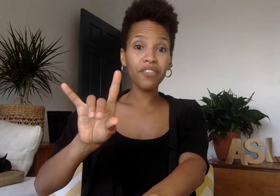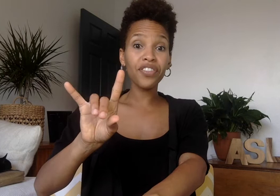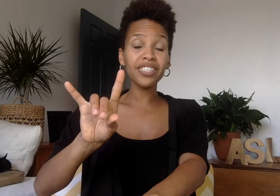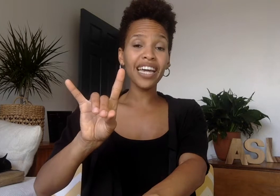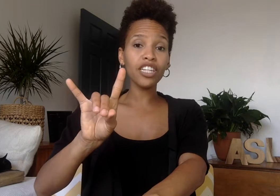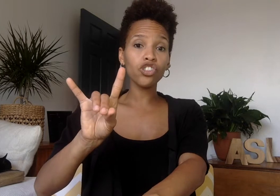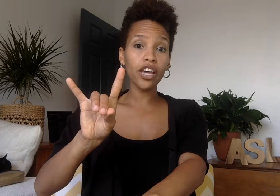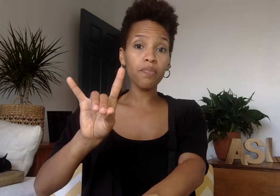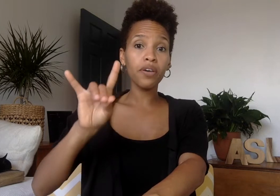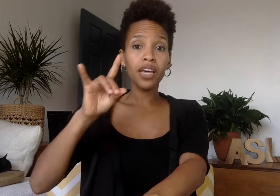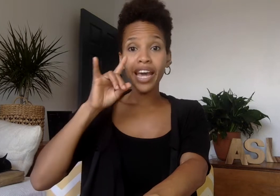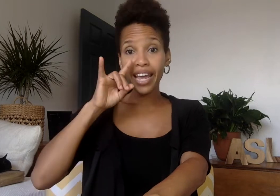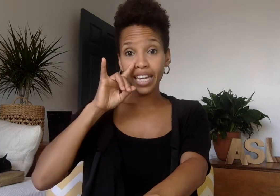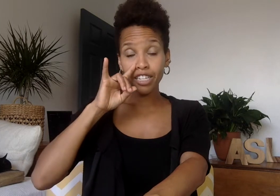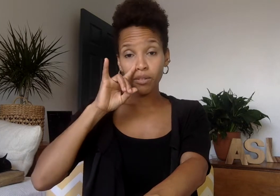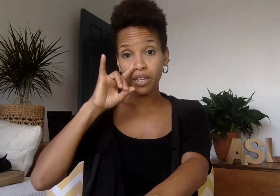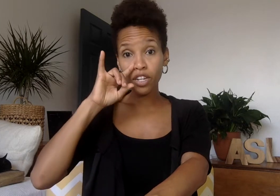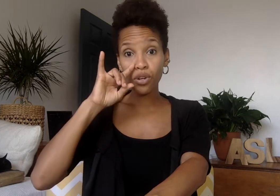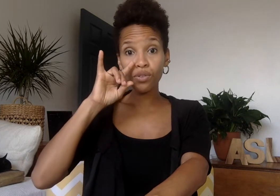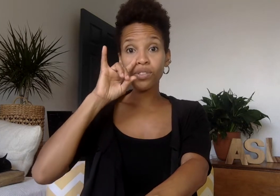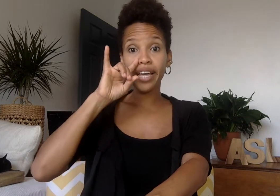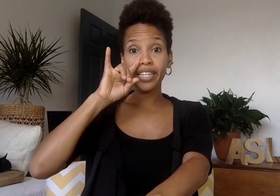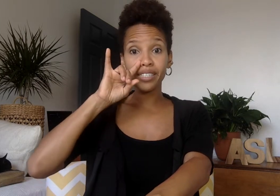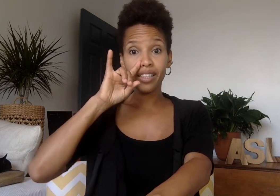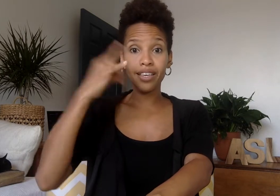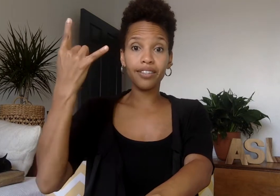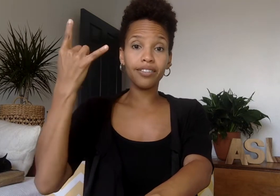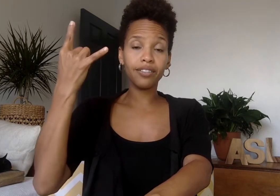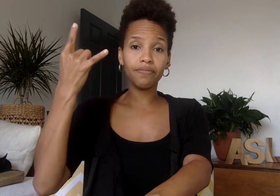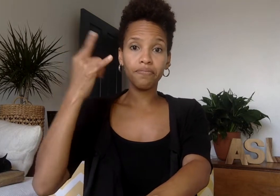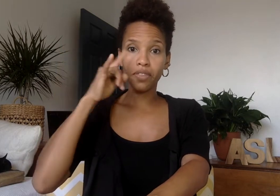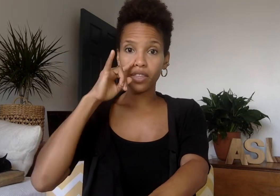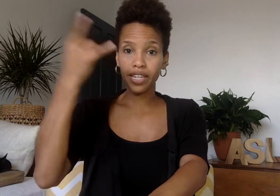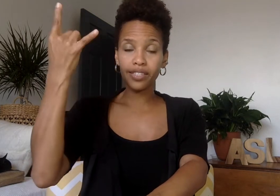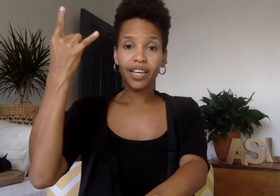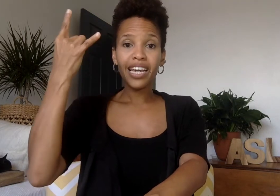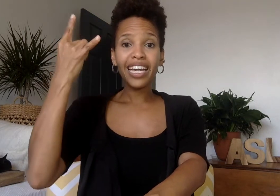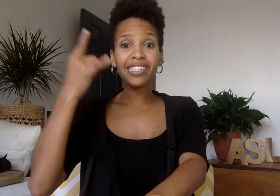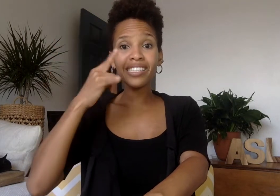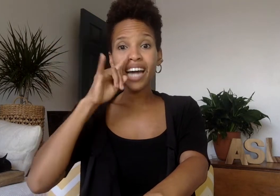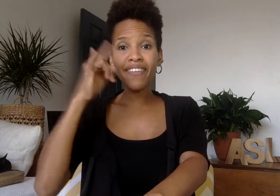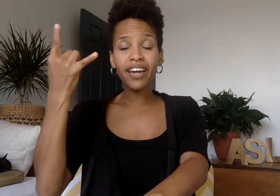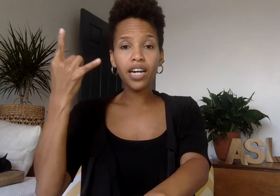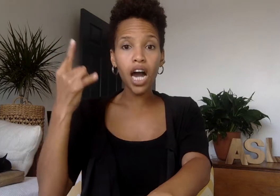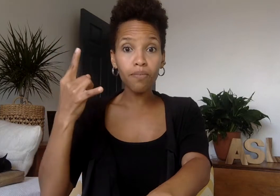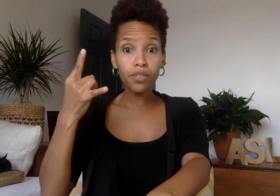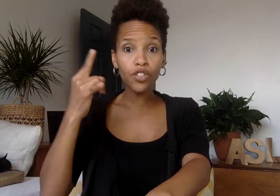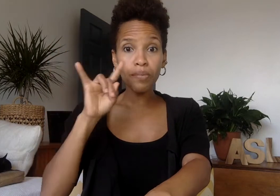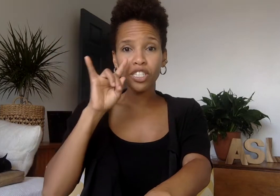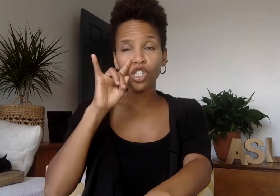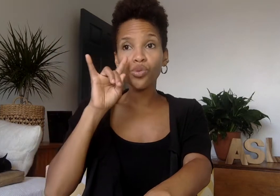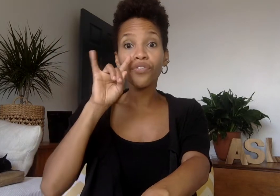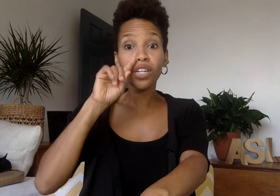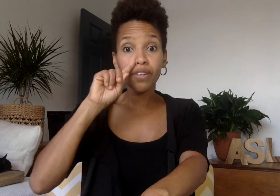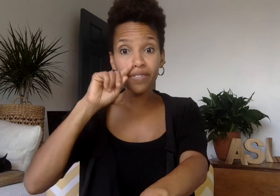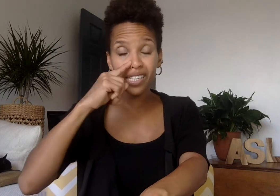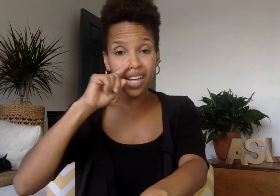this hand shape, and he comes from the nose and he does this. It's a sign that comes from, it's a derivative of the